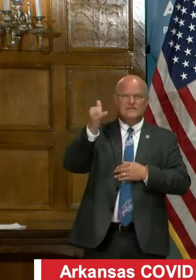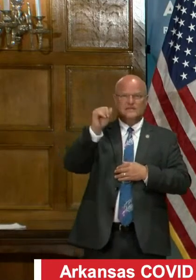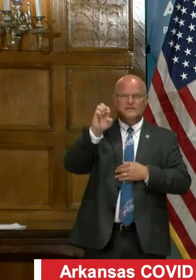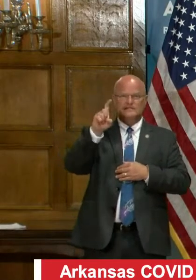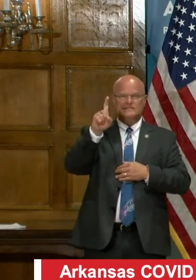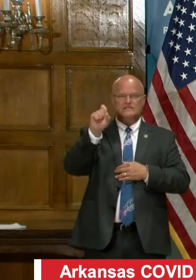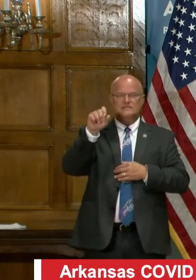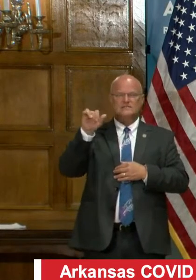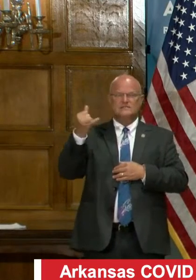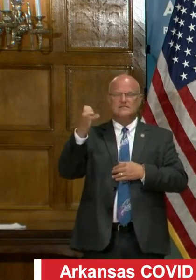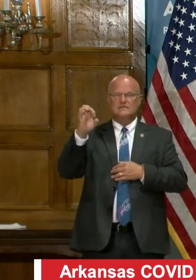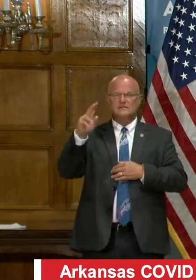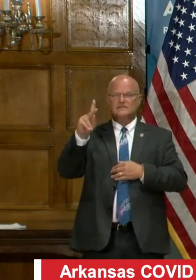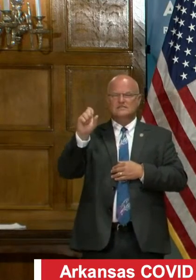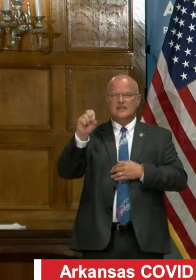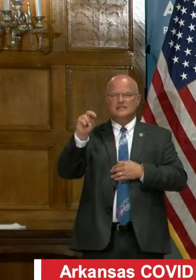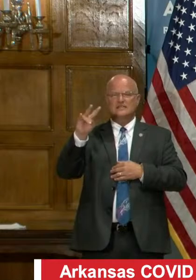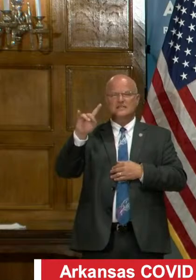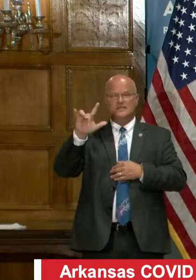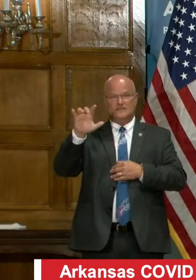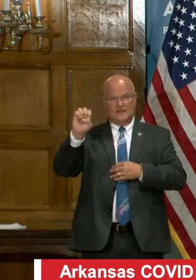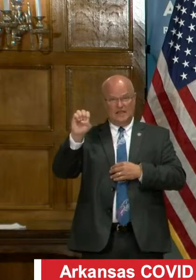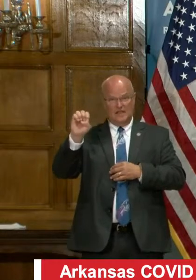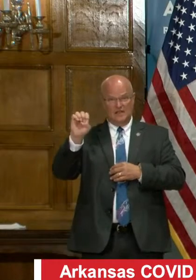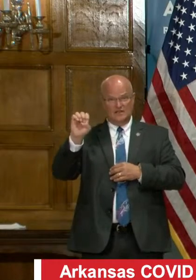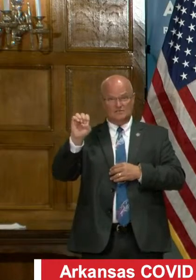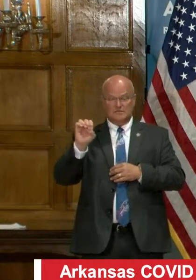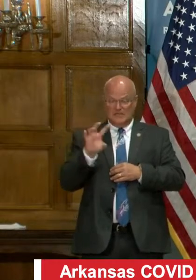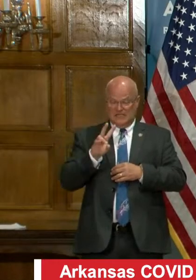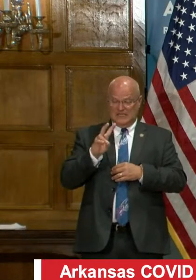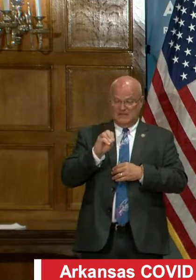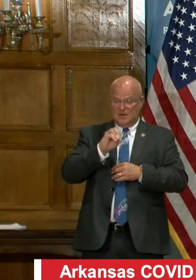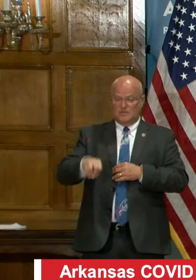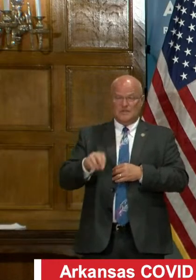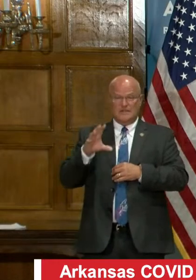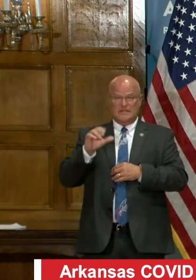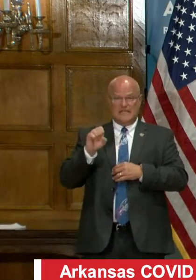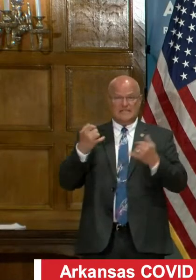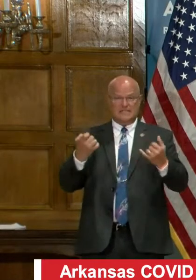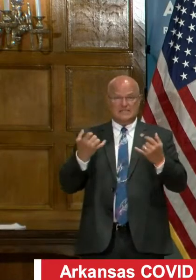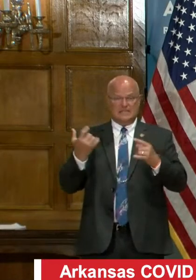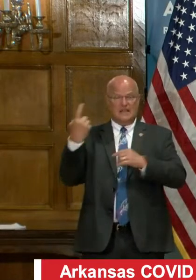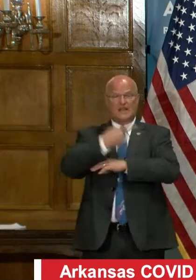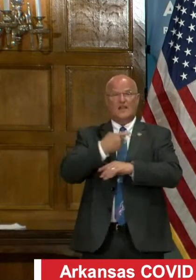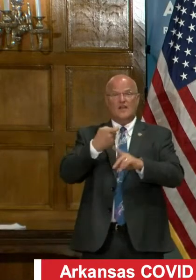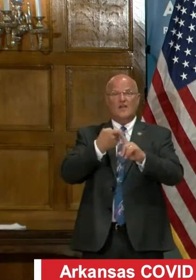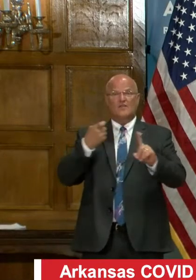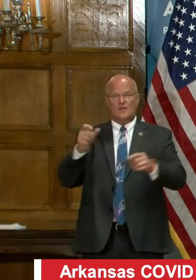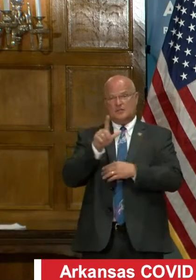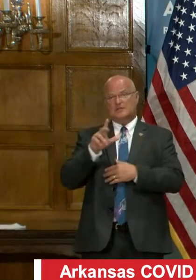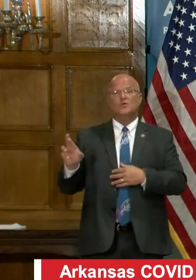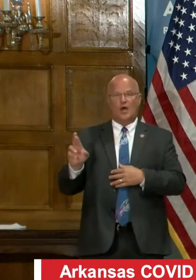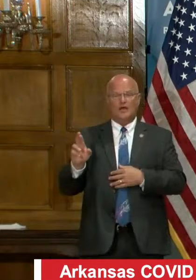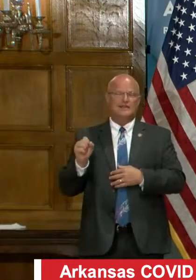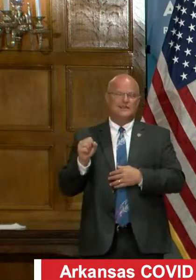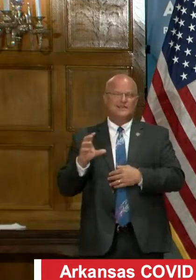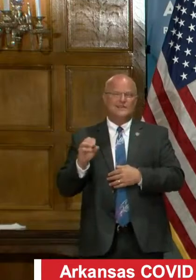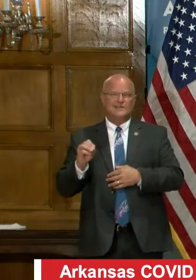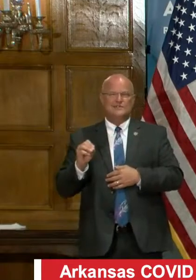Jacksonville. And then, of course, 70% of the cases today are from Little Rock.